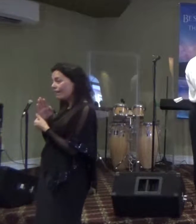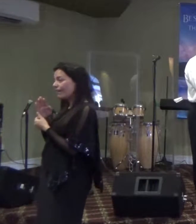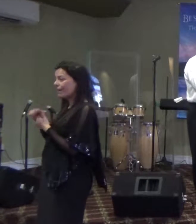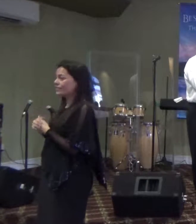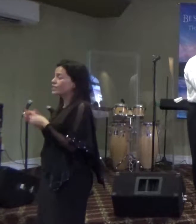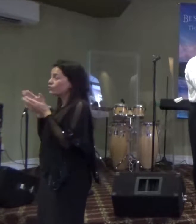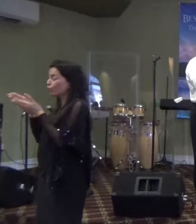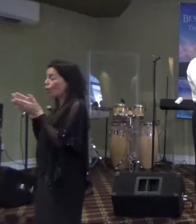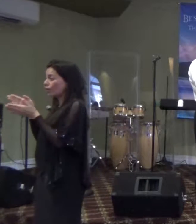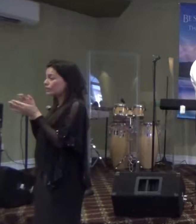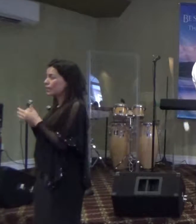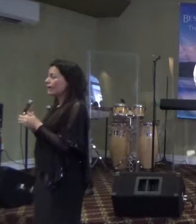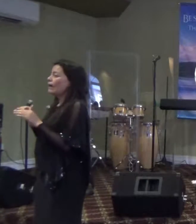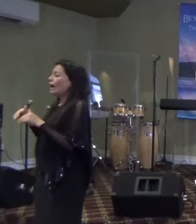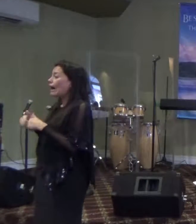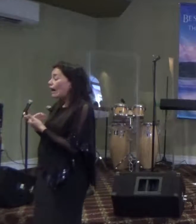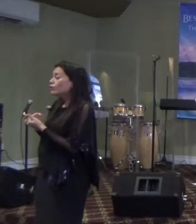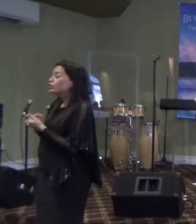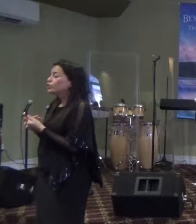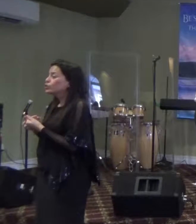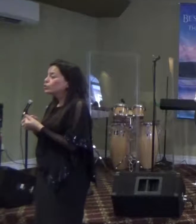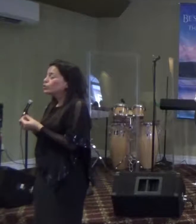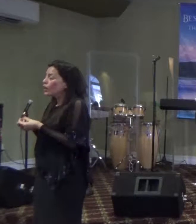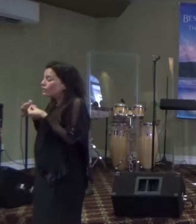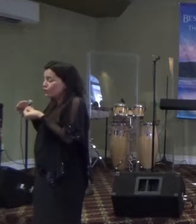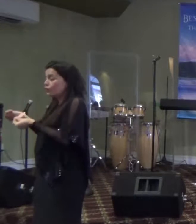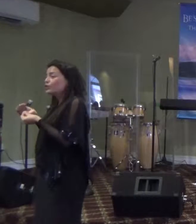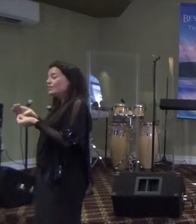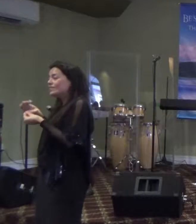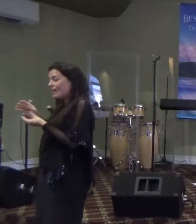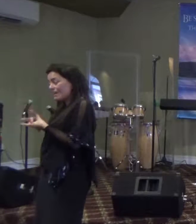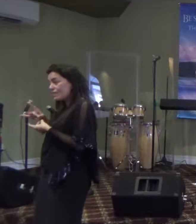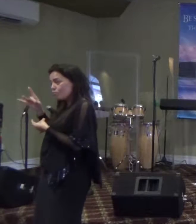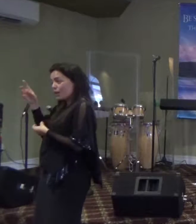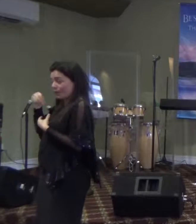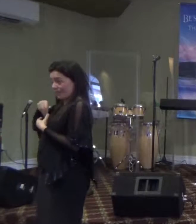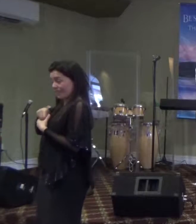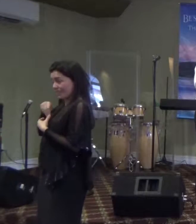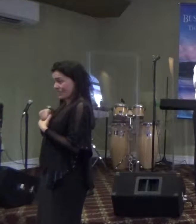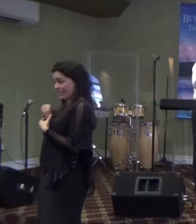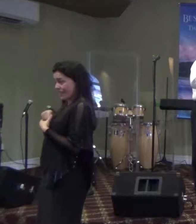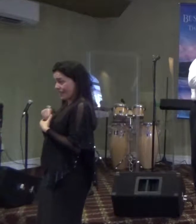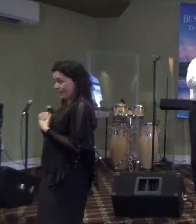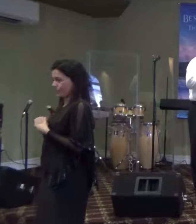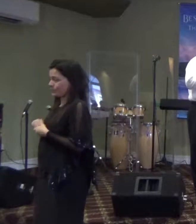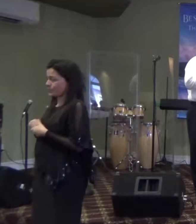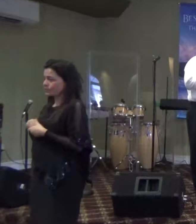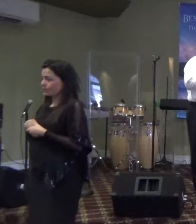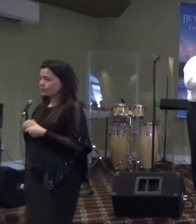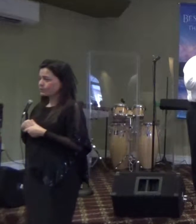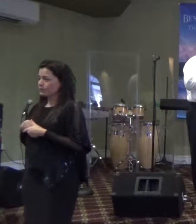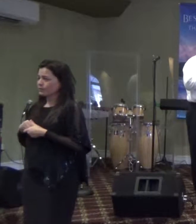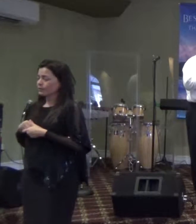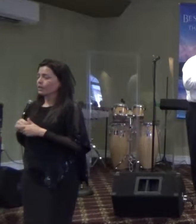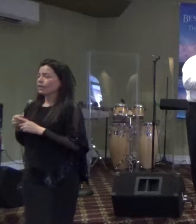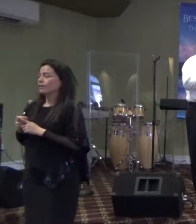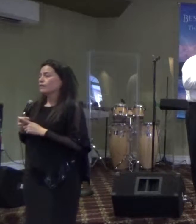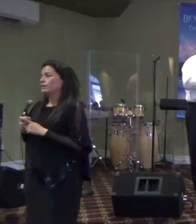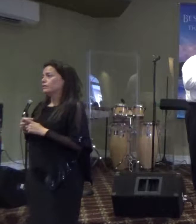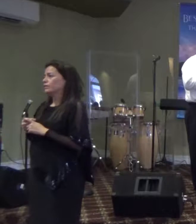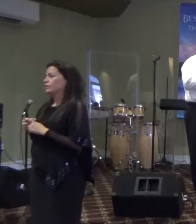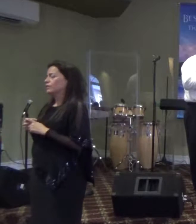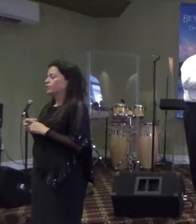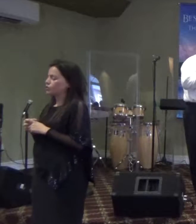his life, para su for existencia. his existence. Desde este enfoque eterno, From this eternal focus ve toda